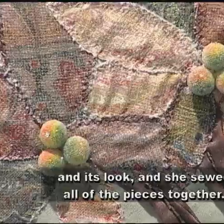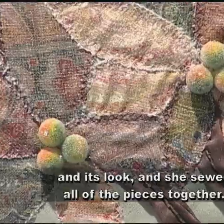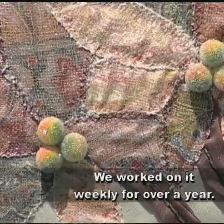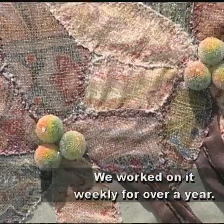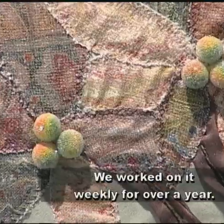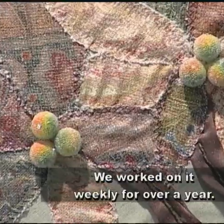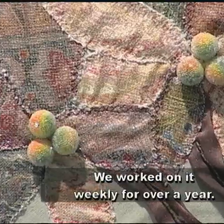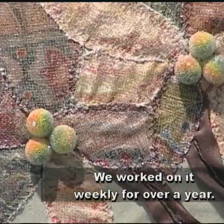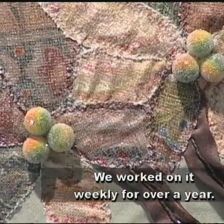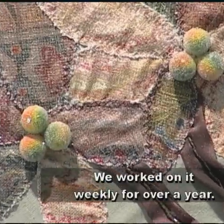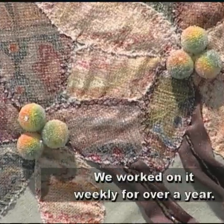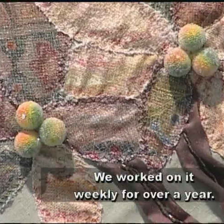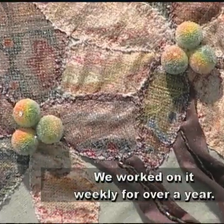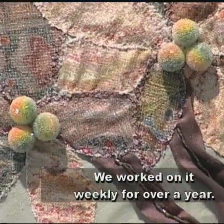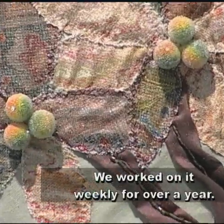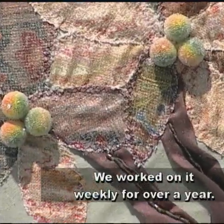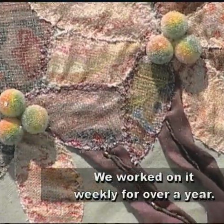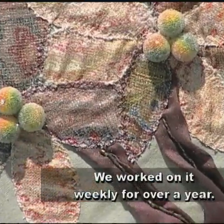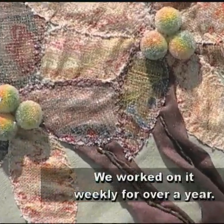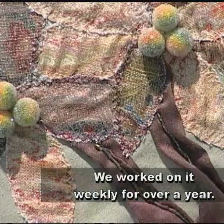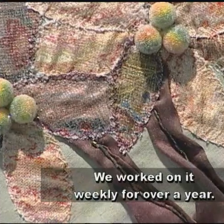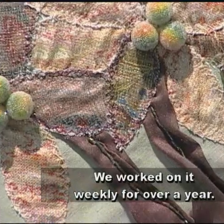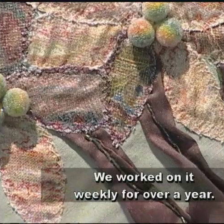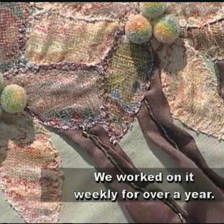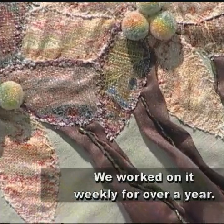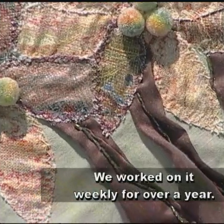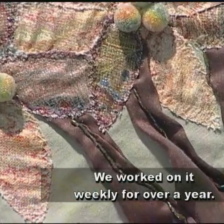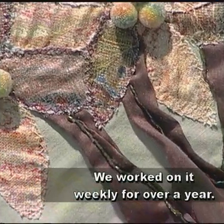pieces together. We worked on it weekly for over a year.